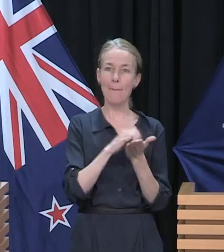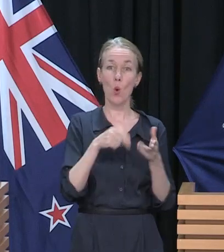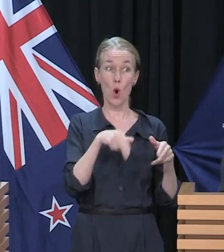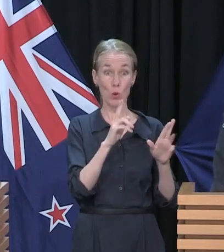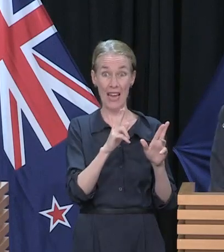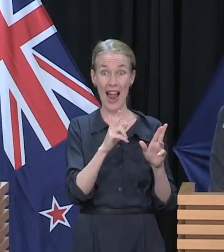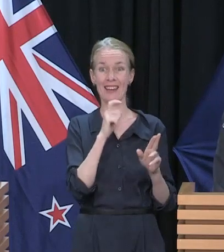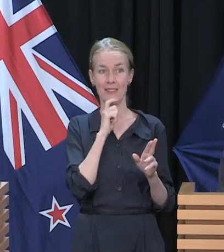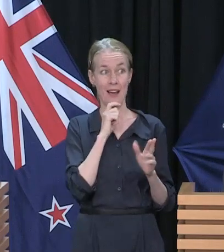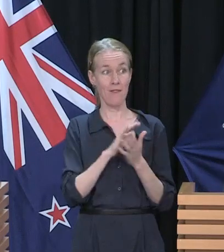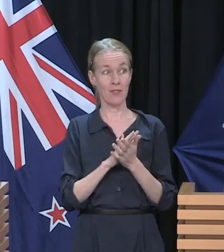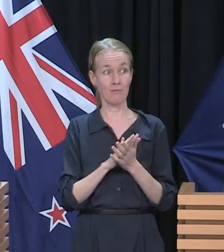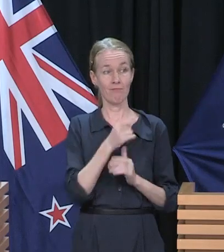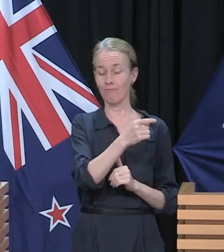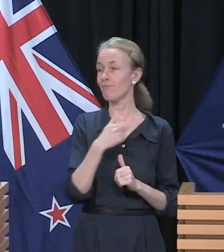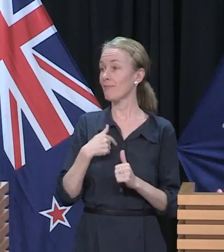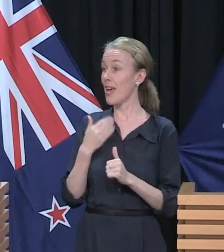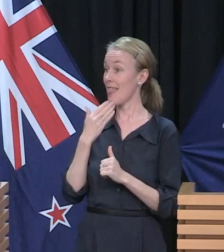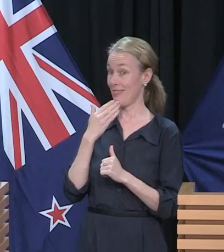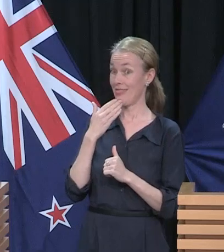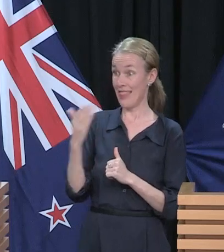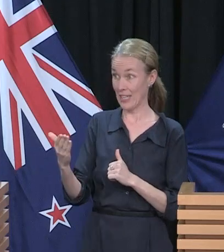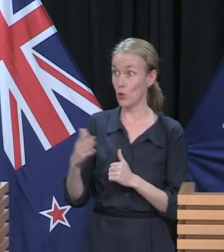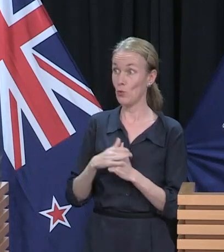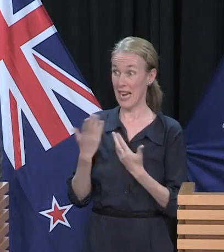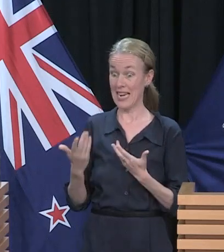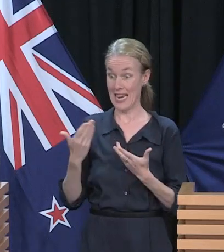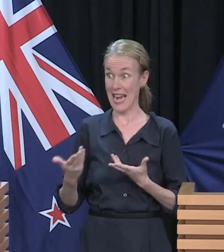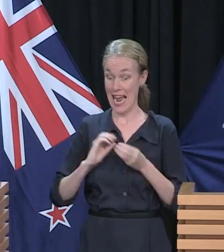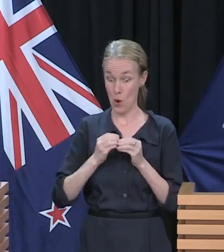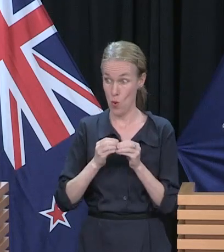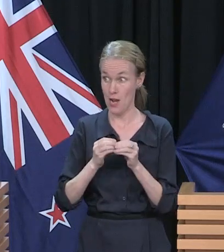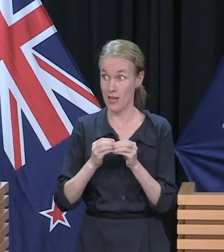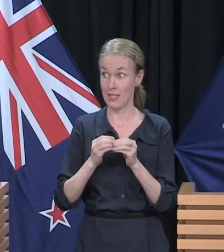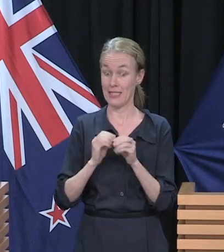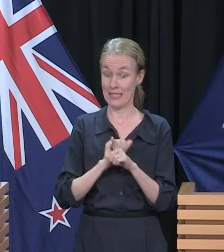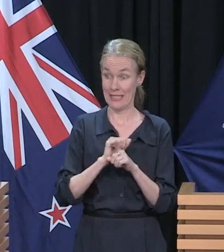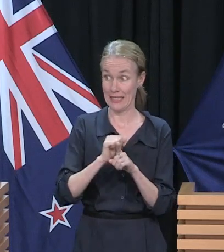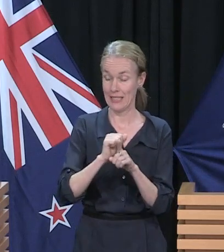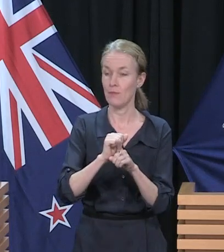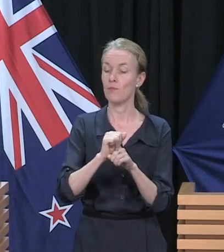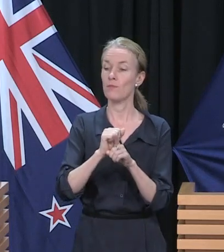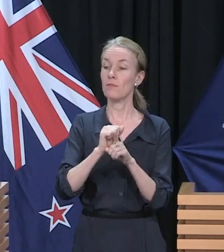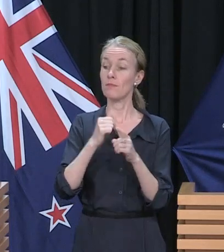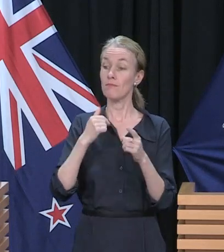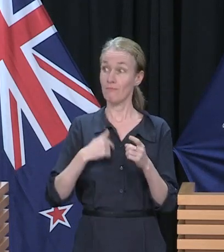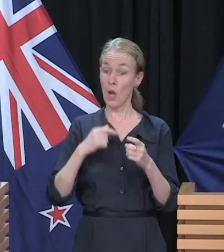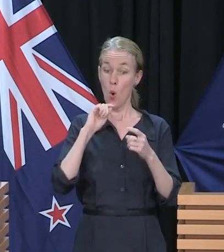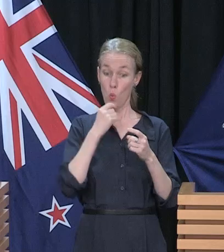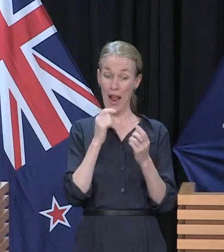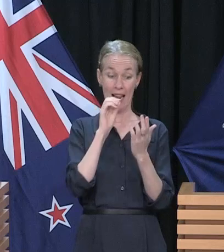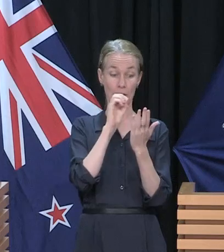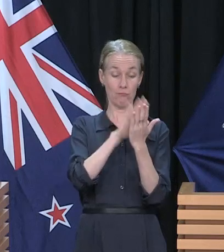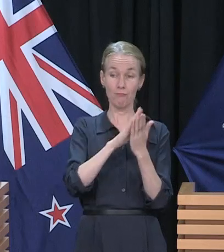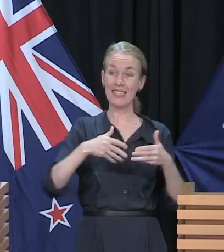happen, but I don't know whether... Thanks, Minister, and we're working apace on that. We will then publish those results, and usually